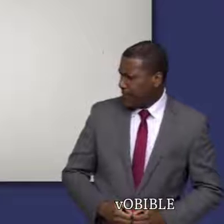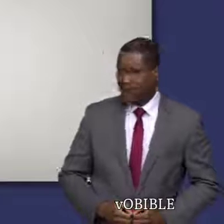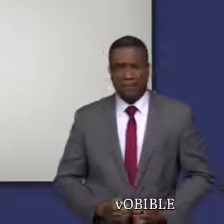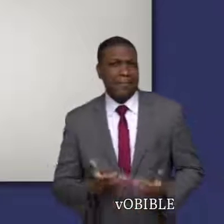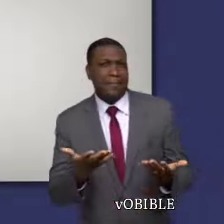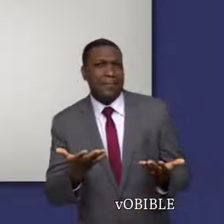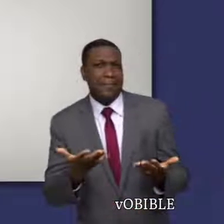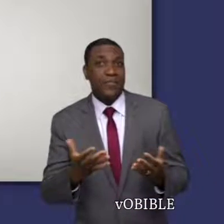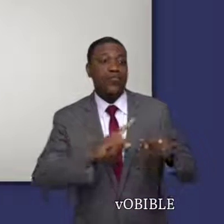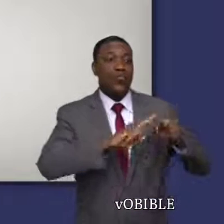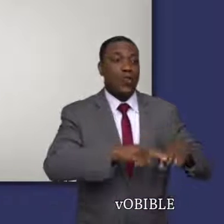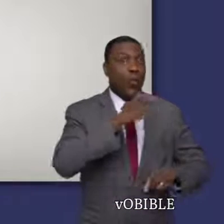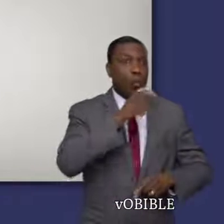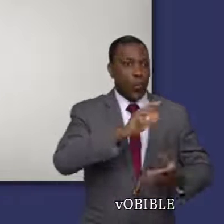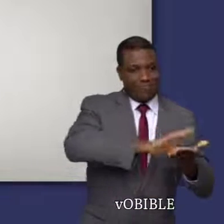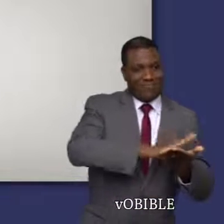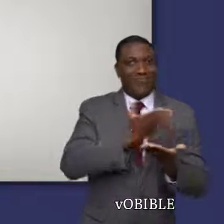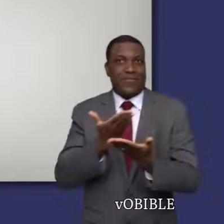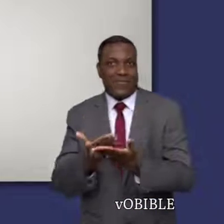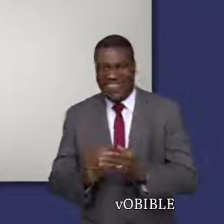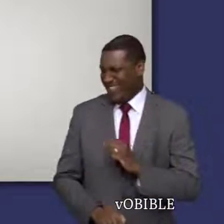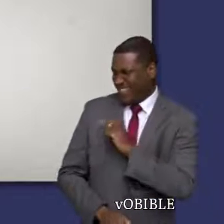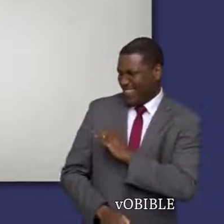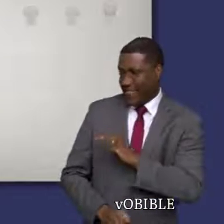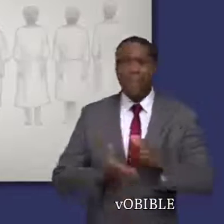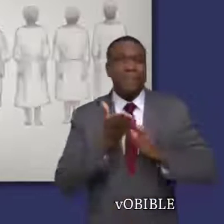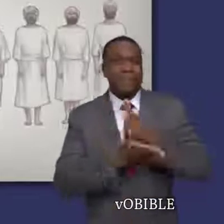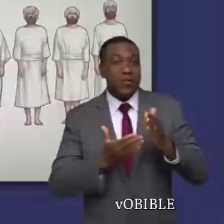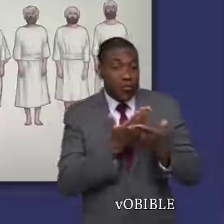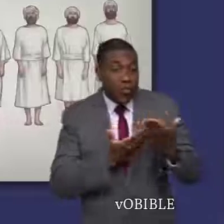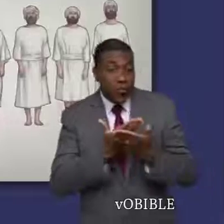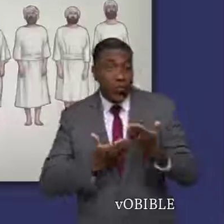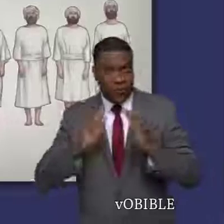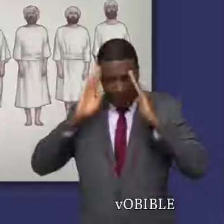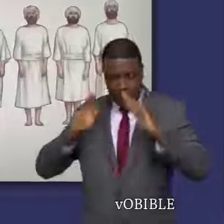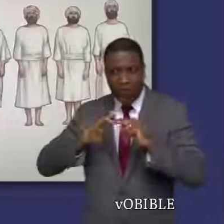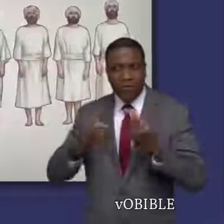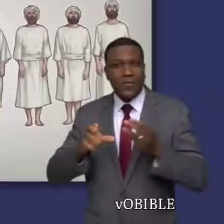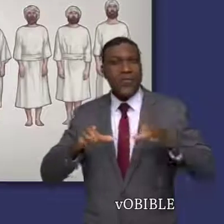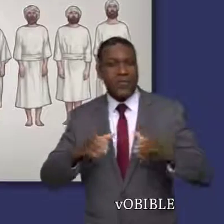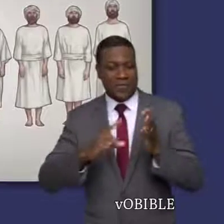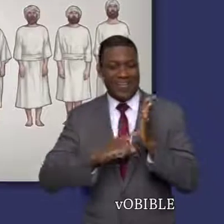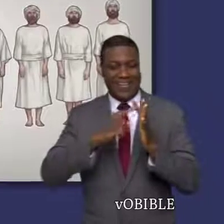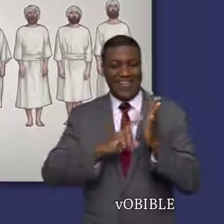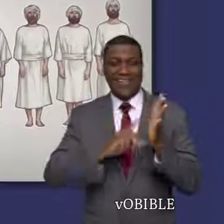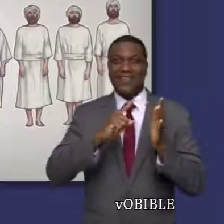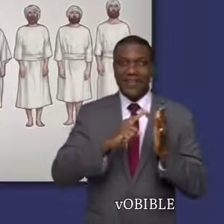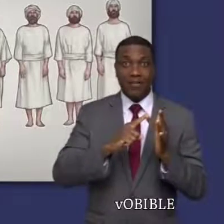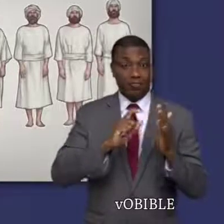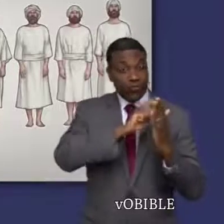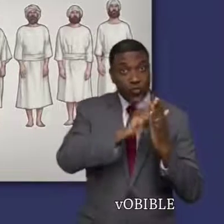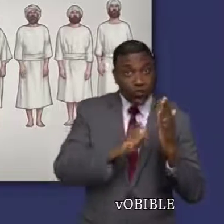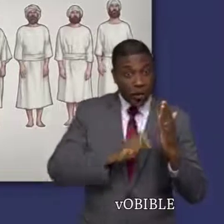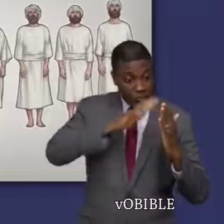Leviticus, later given to the book, comes from a Greek word meaning pertaining to the Levites. Yet the book was written